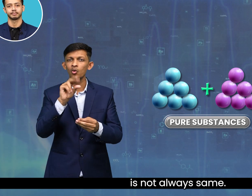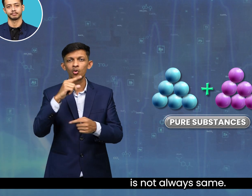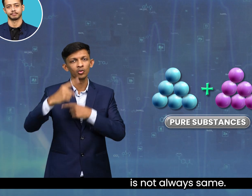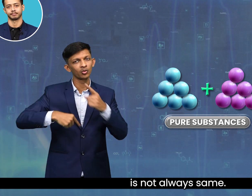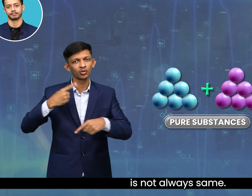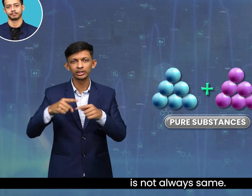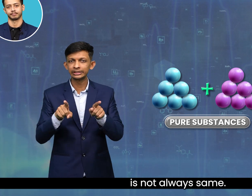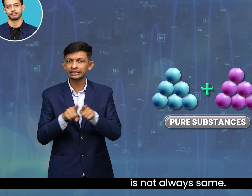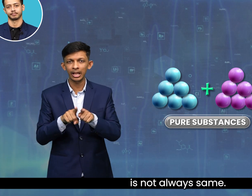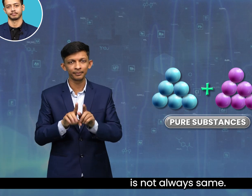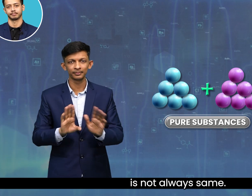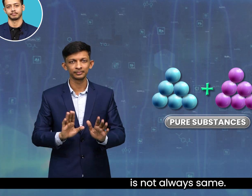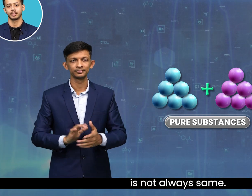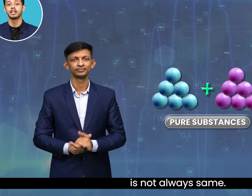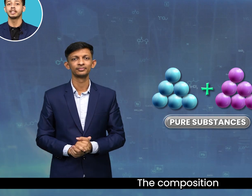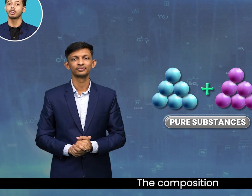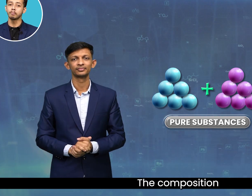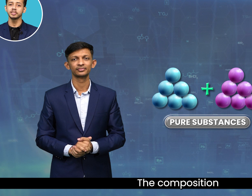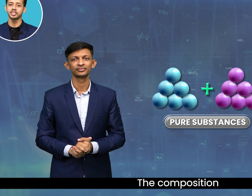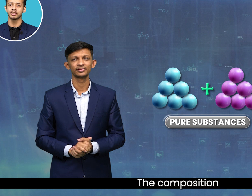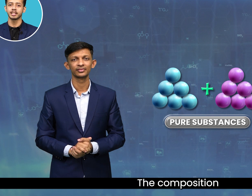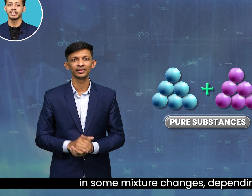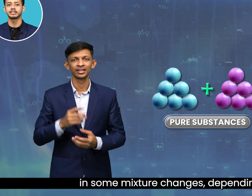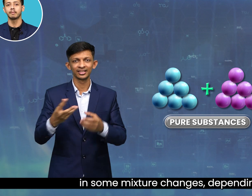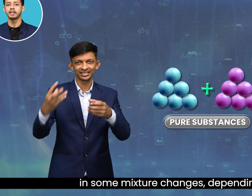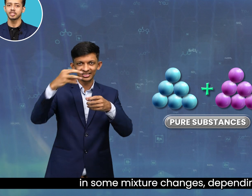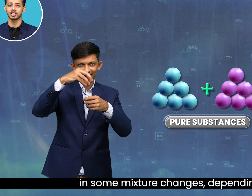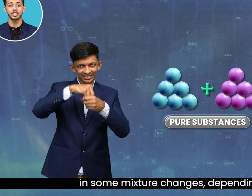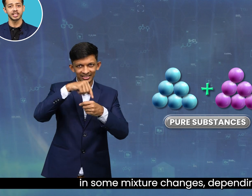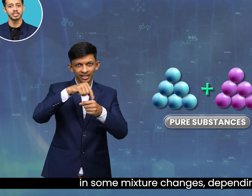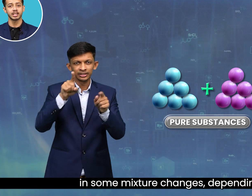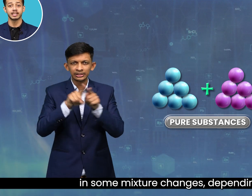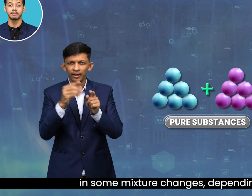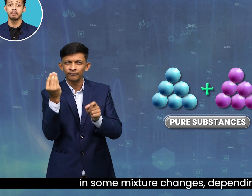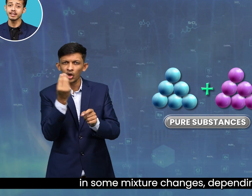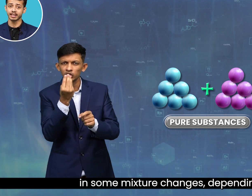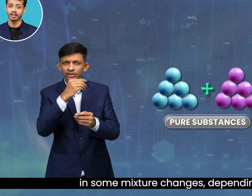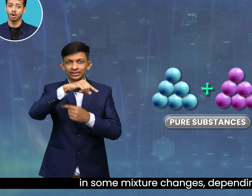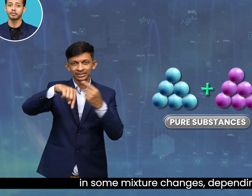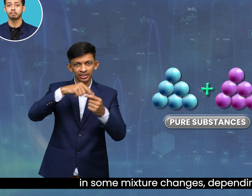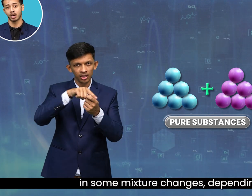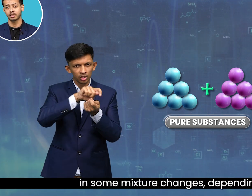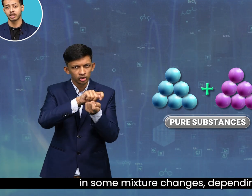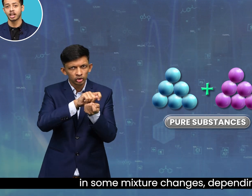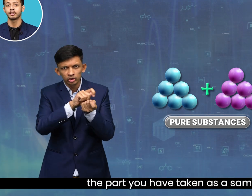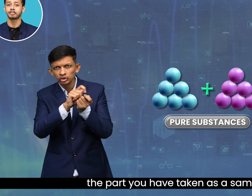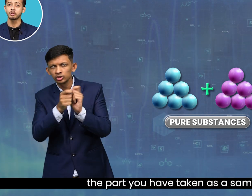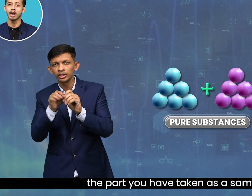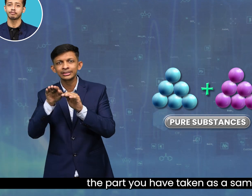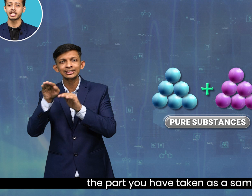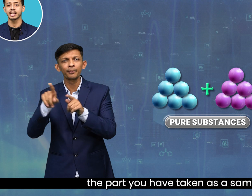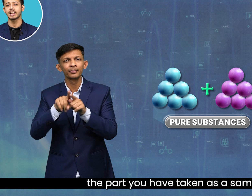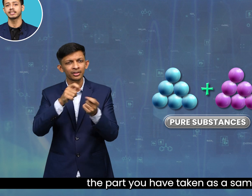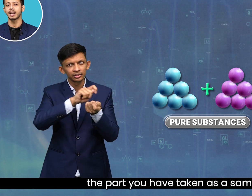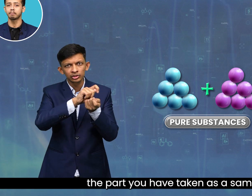same. The composition in some mixture change depending on the part that you